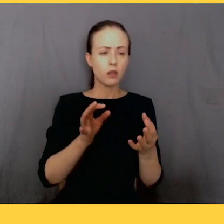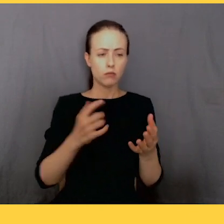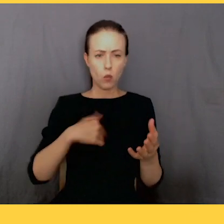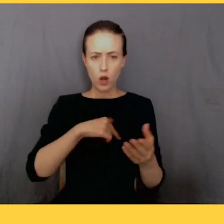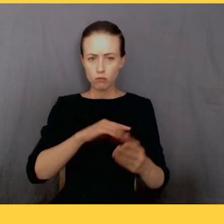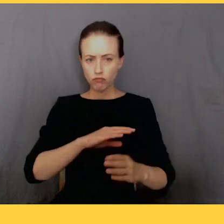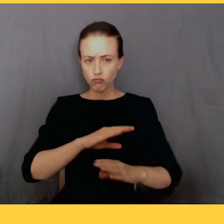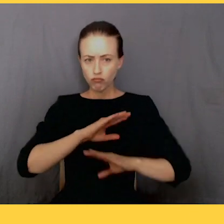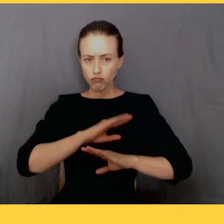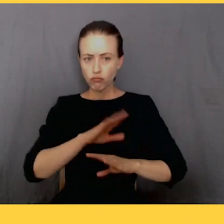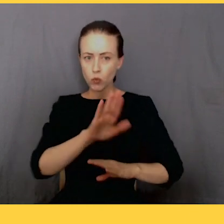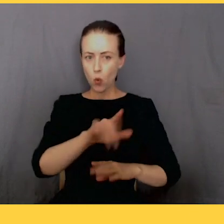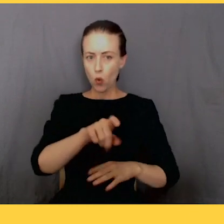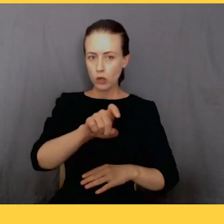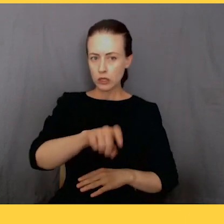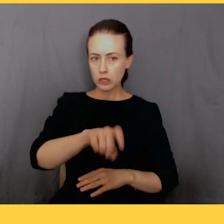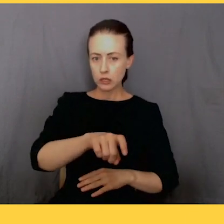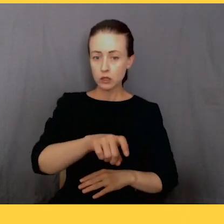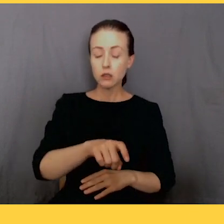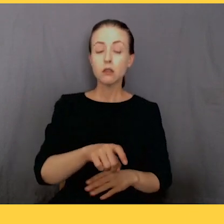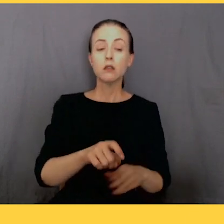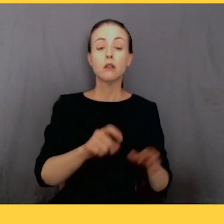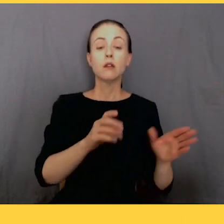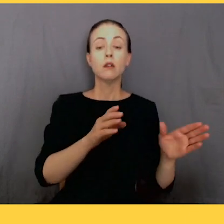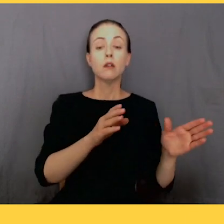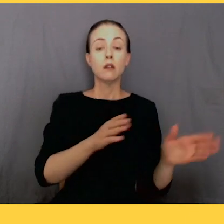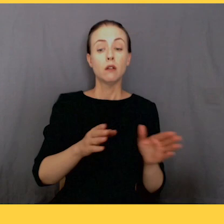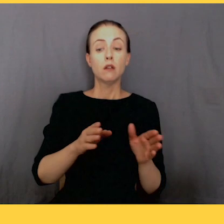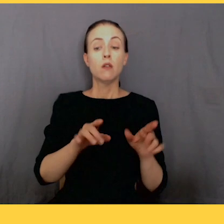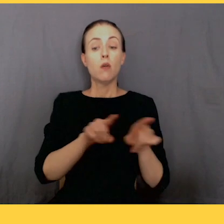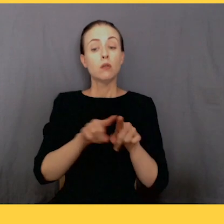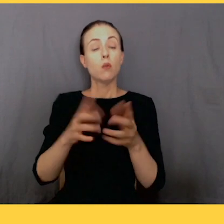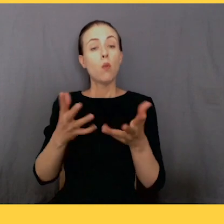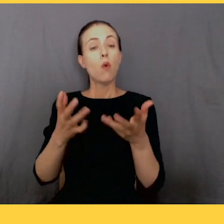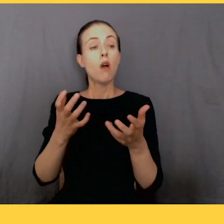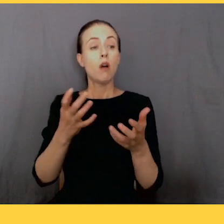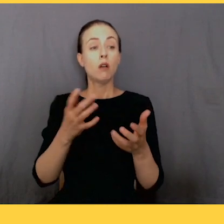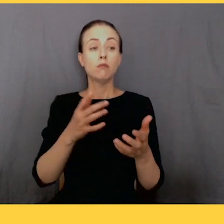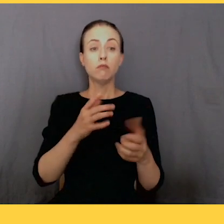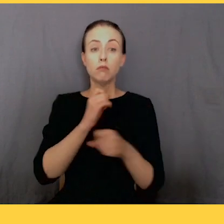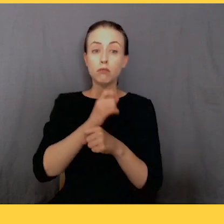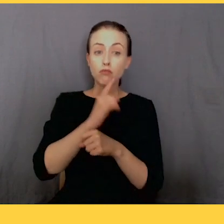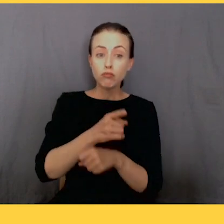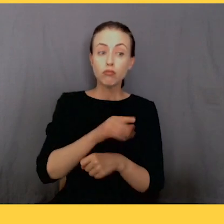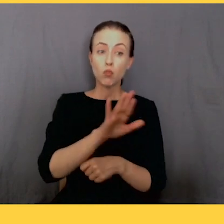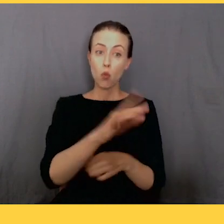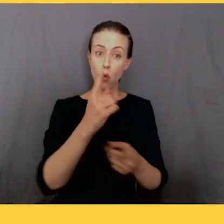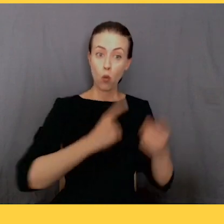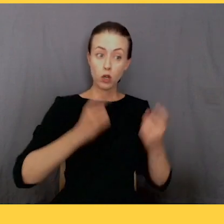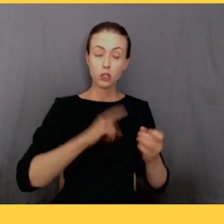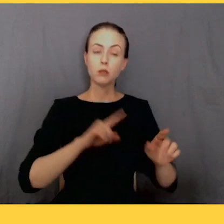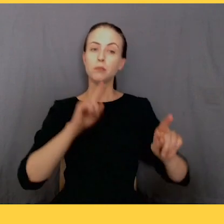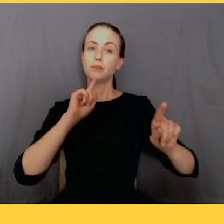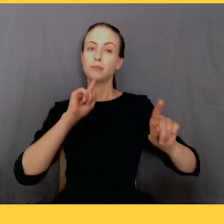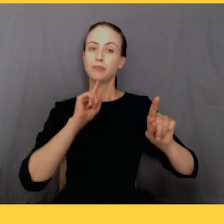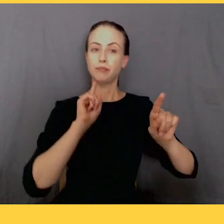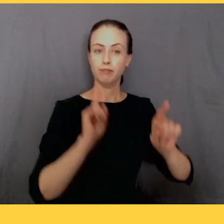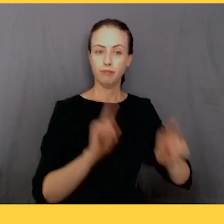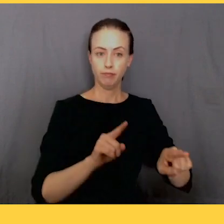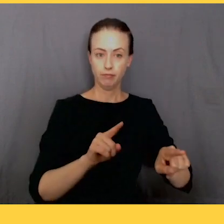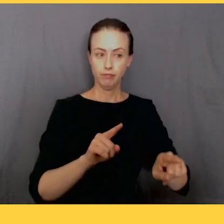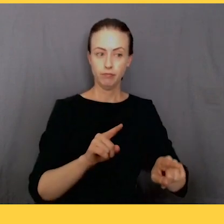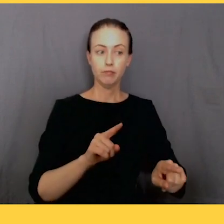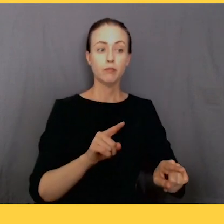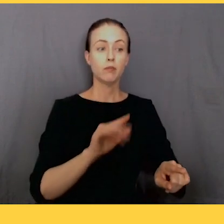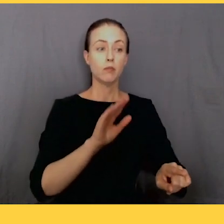may have. And the second is we want to ensure that we answer your questions so that you can help share this additional safety knowledge with your neighbors